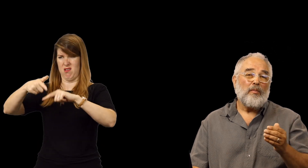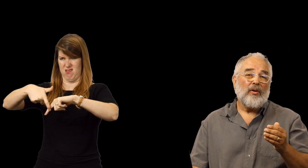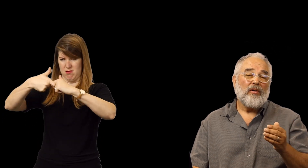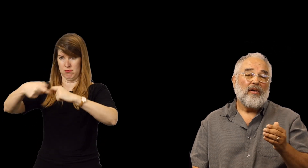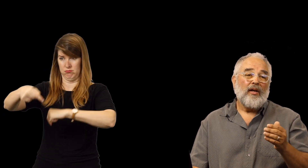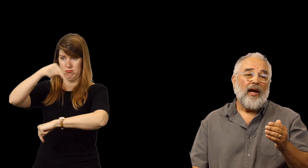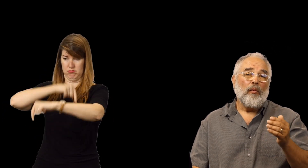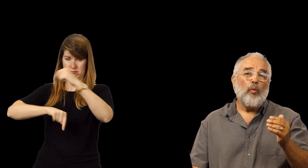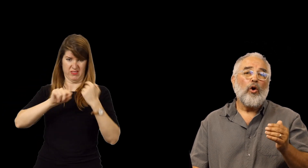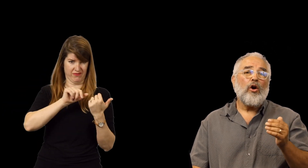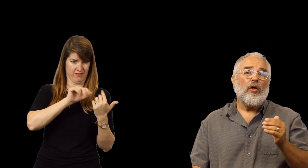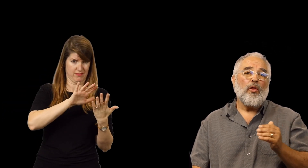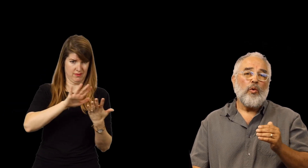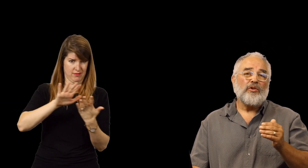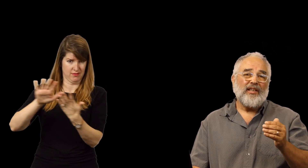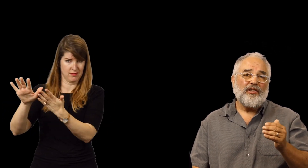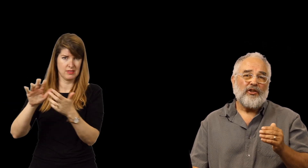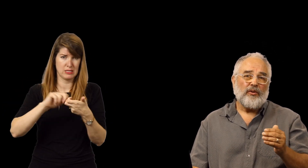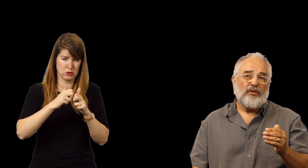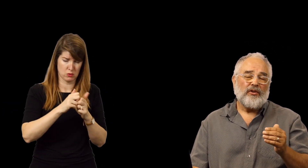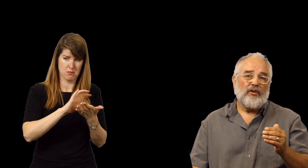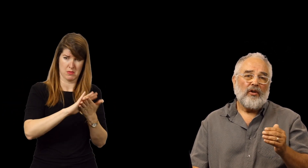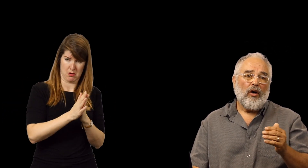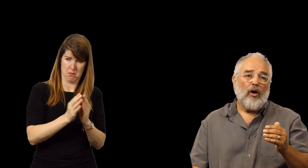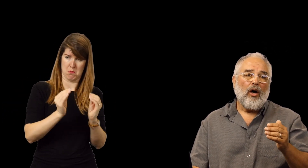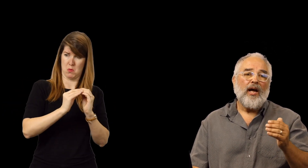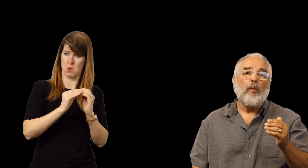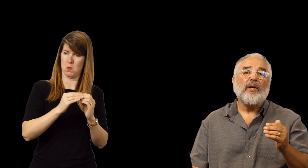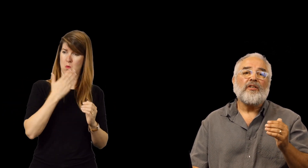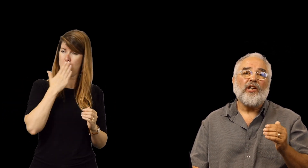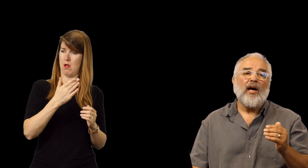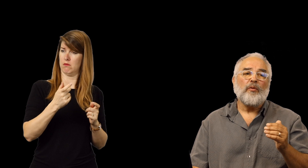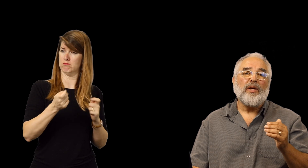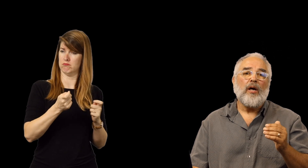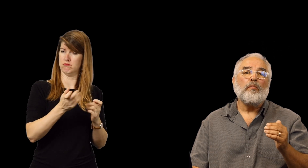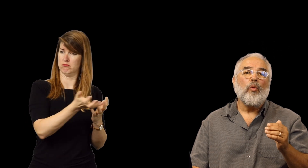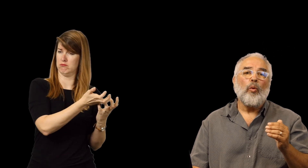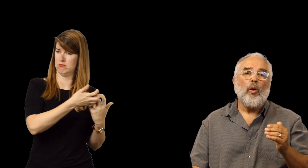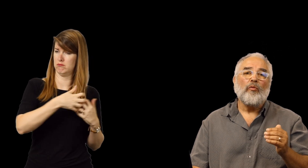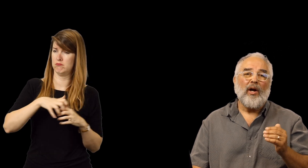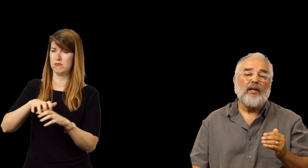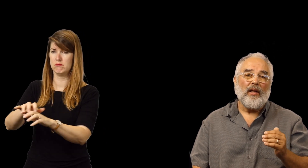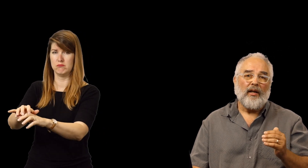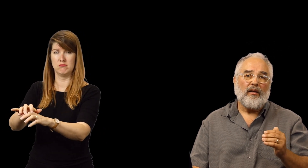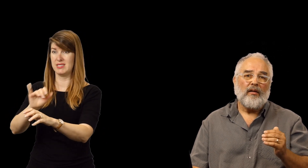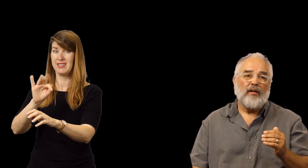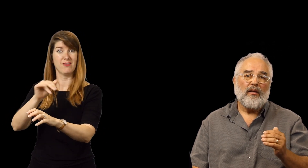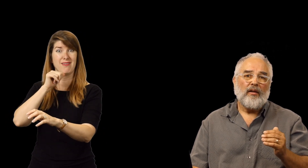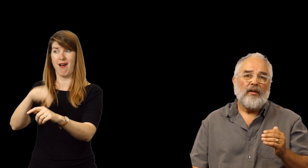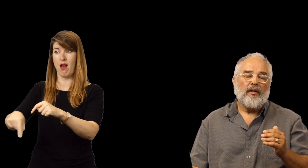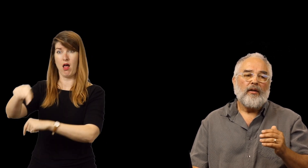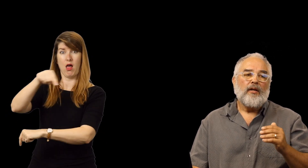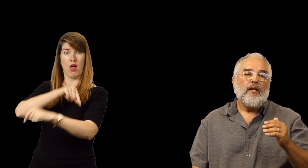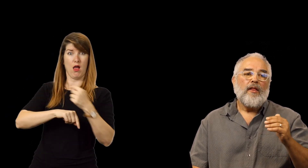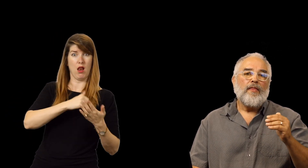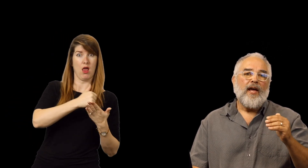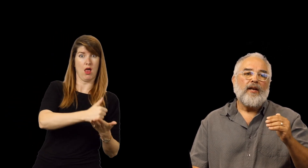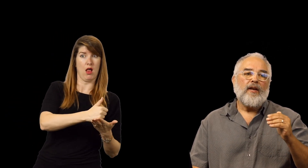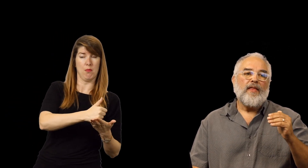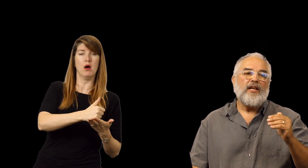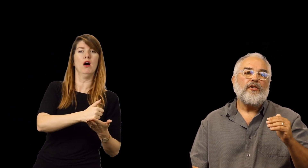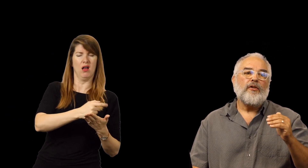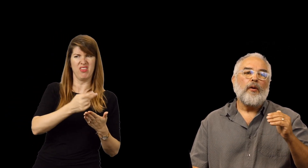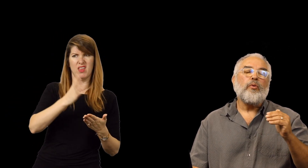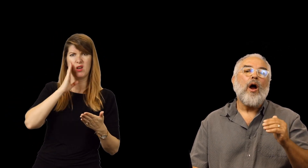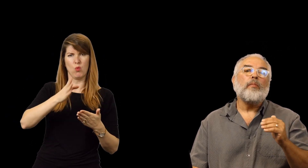back up and work on those issues, on helping a child become more well-regulated,